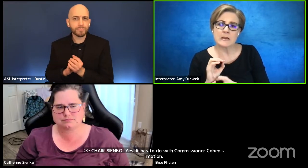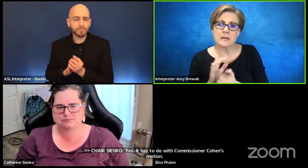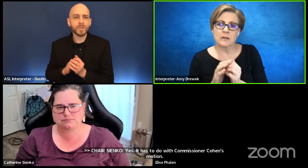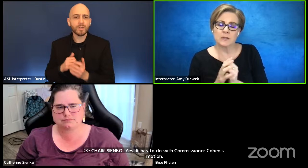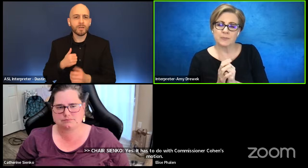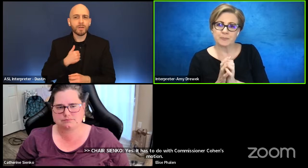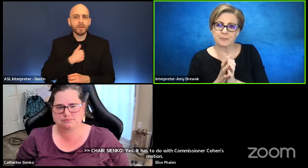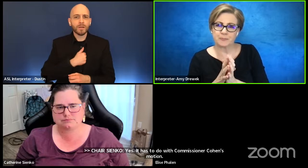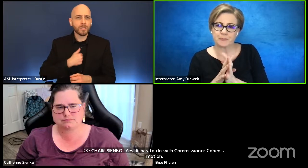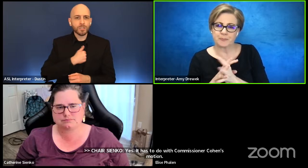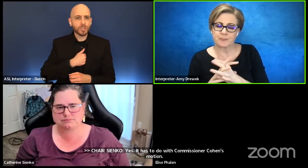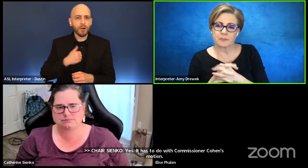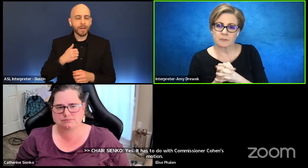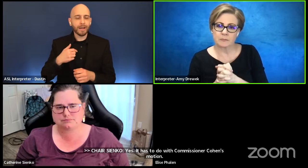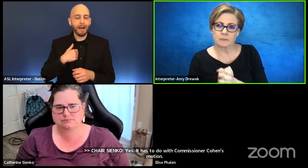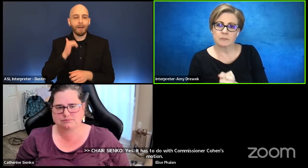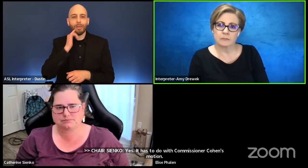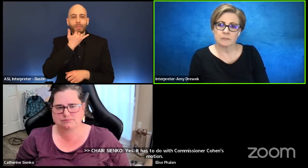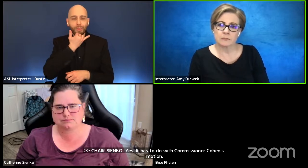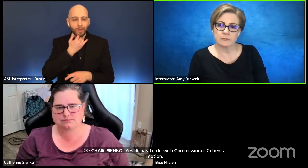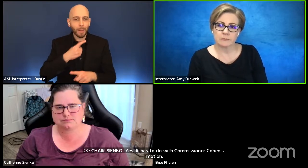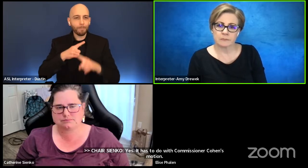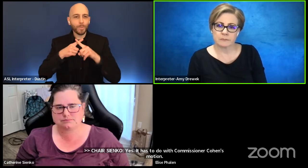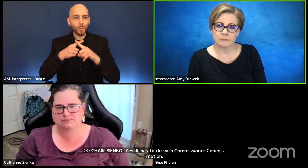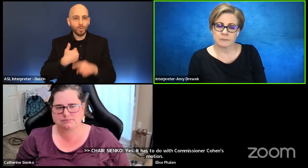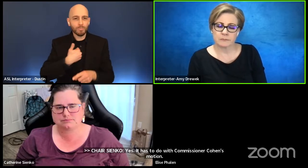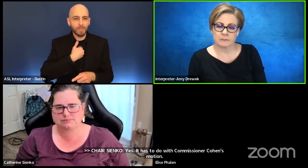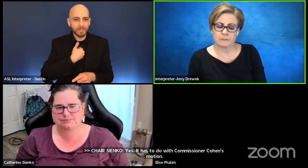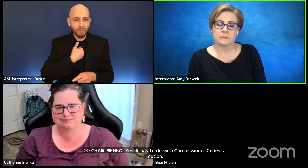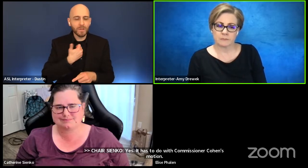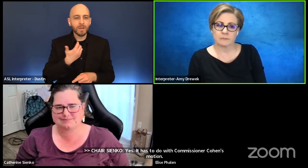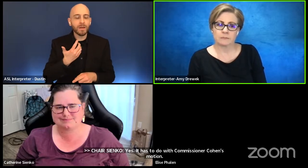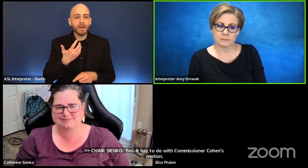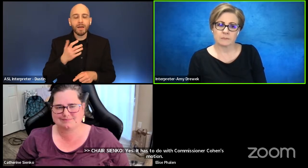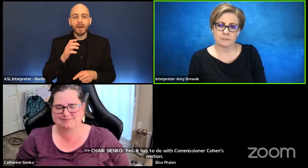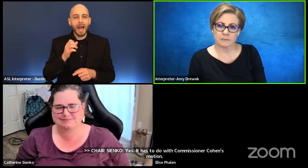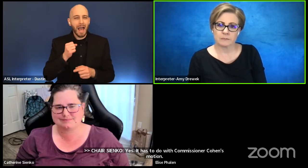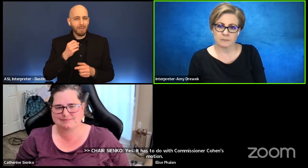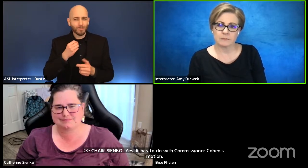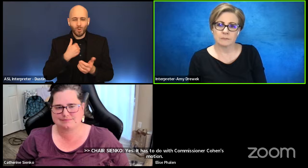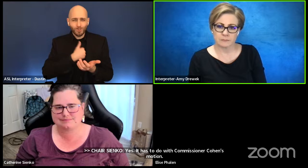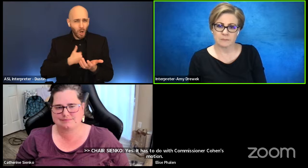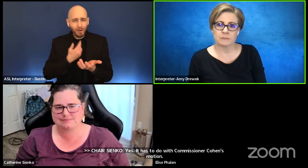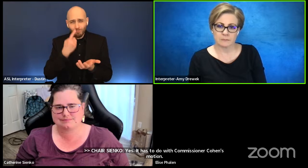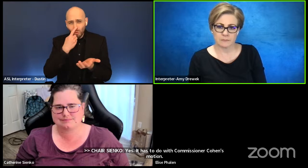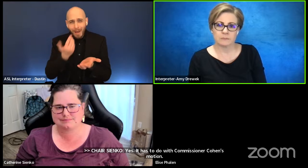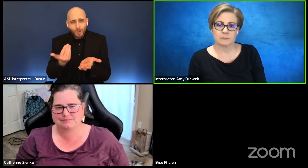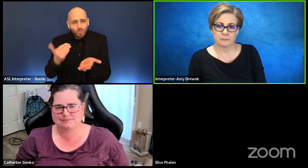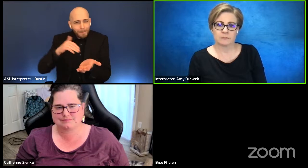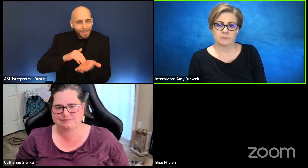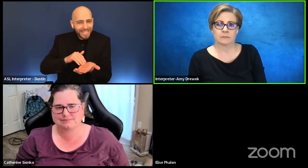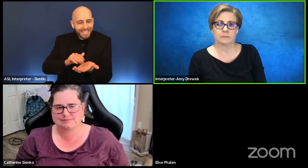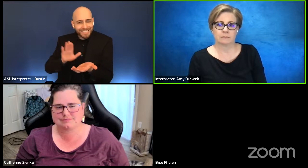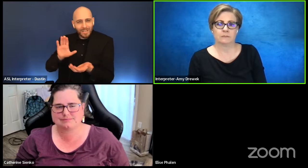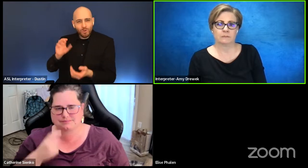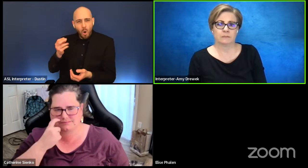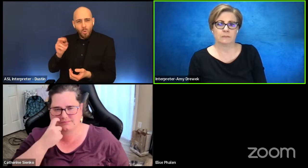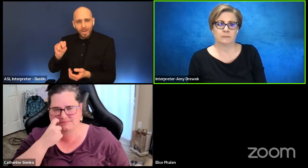Sorry, I actually muted myself. Could you, I'm so sorry. Could you just repeat the motion if you wouldn't